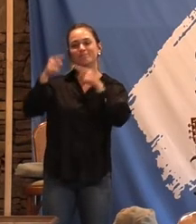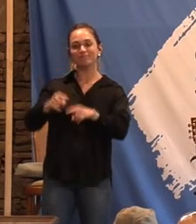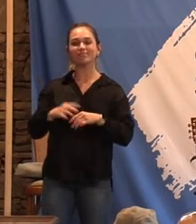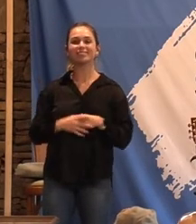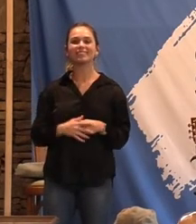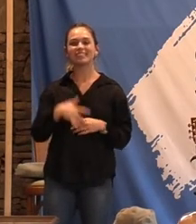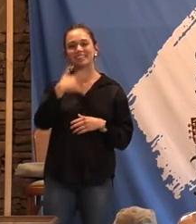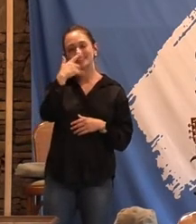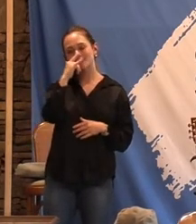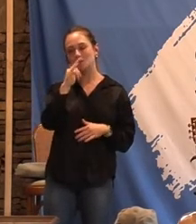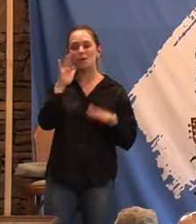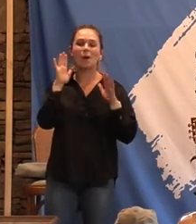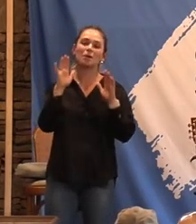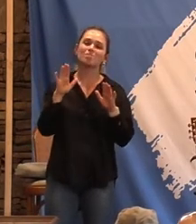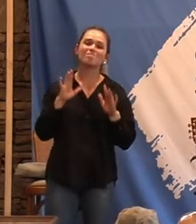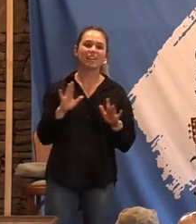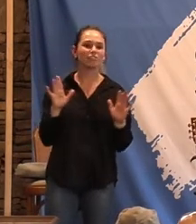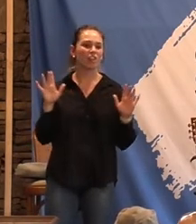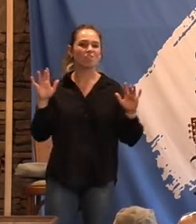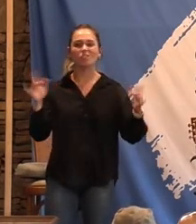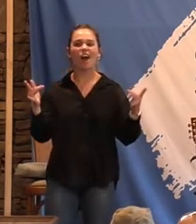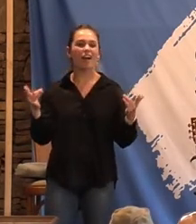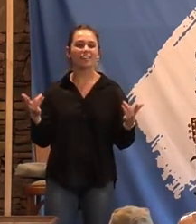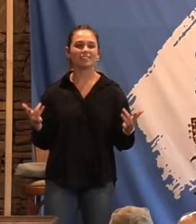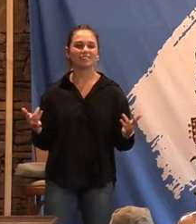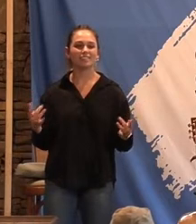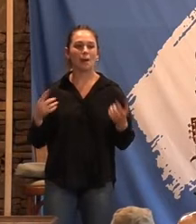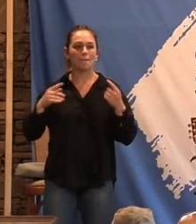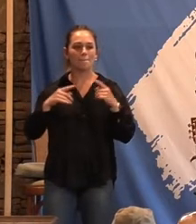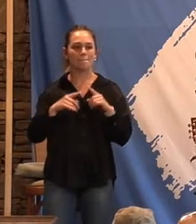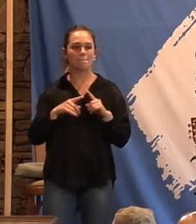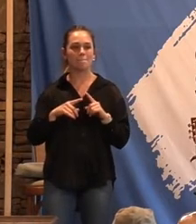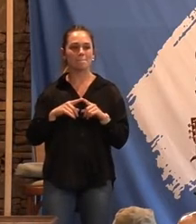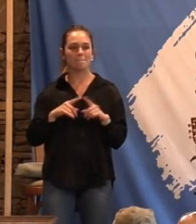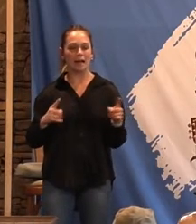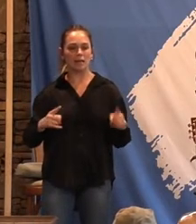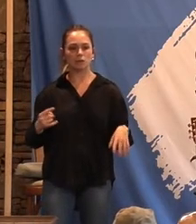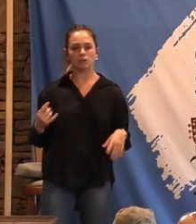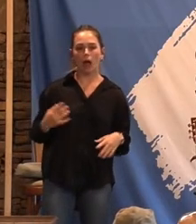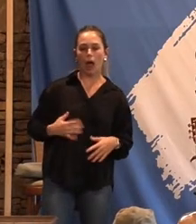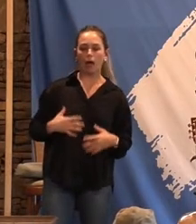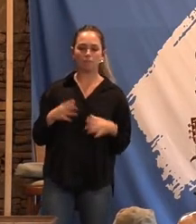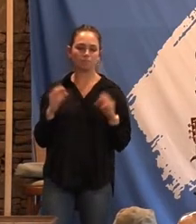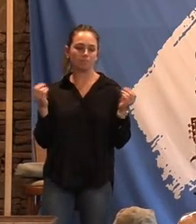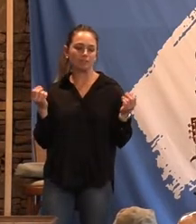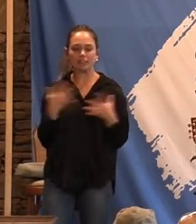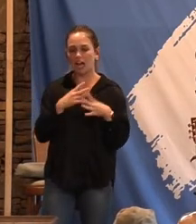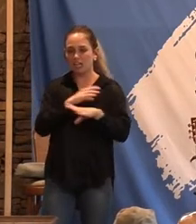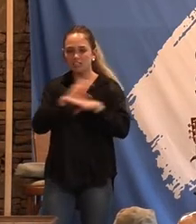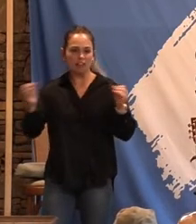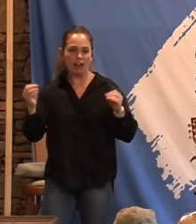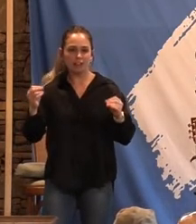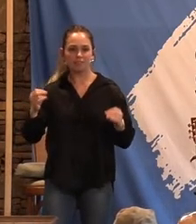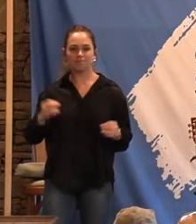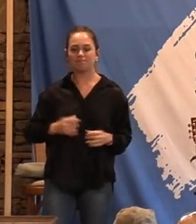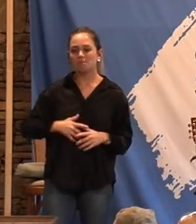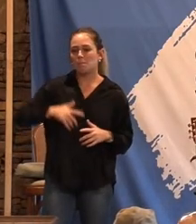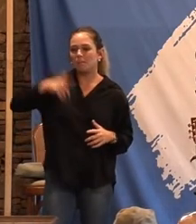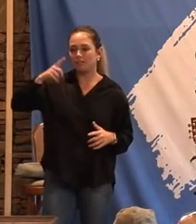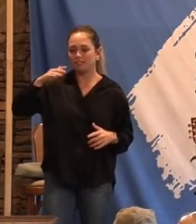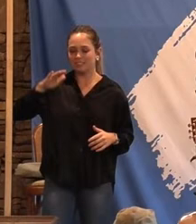The kid was amazingly light, but he had this air of fearlessness about him that seemed bigger than he